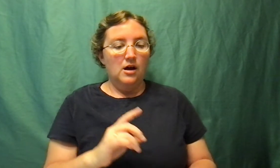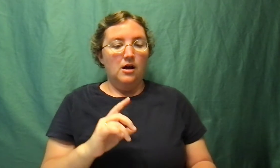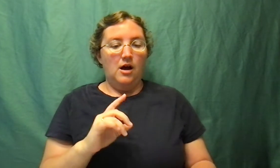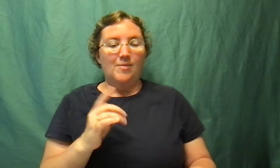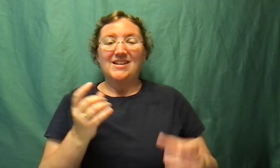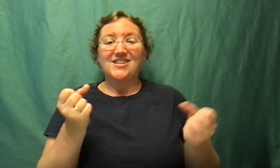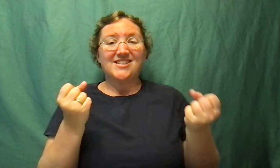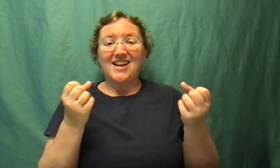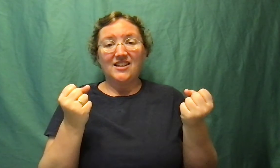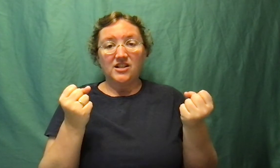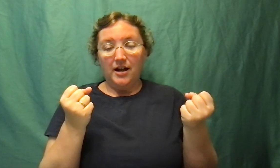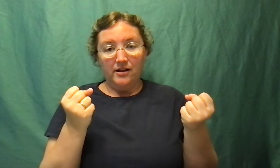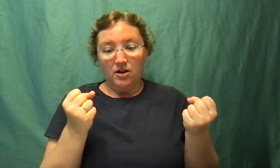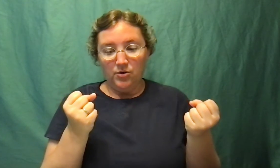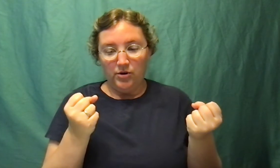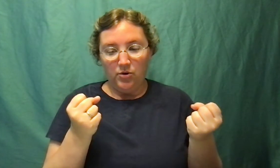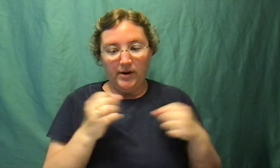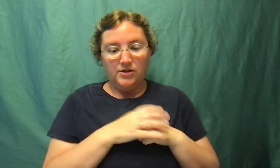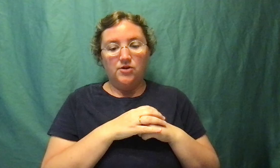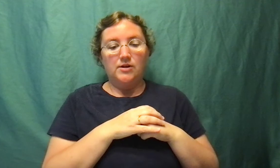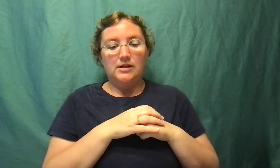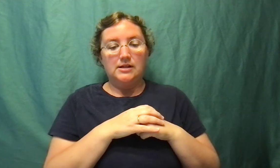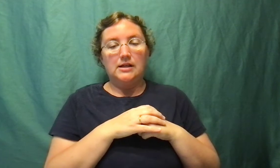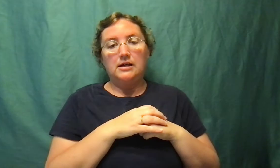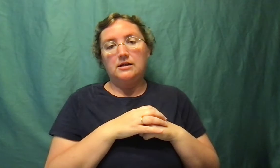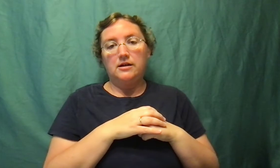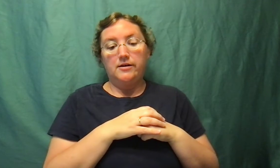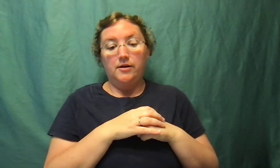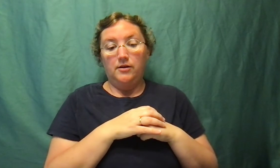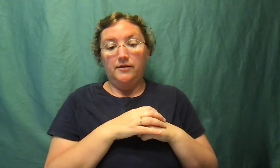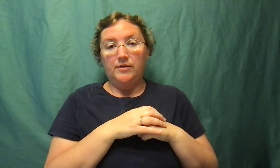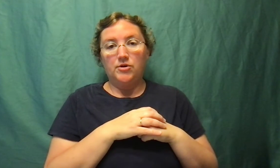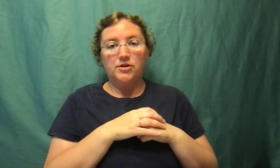I'm going to just sign the dialogue real quick so you can see it in living person.